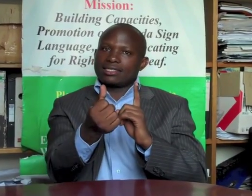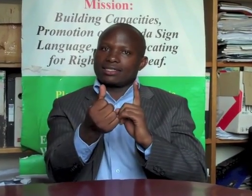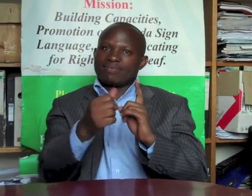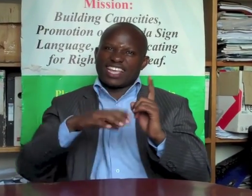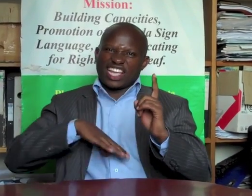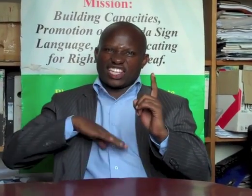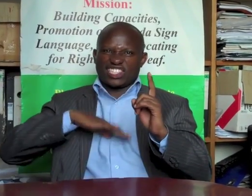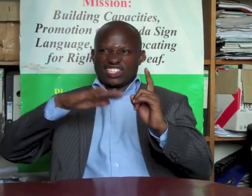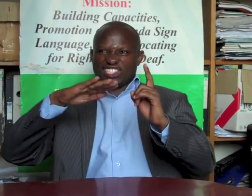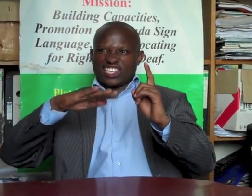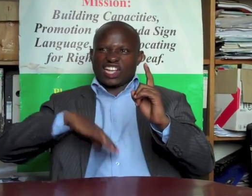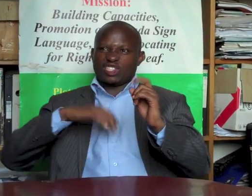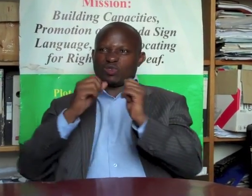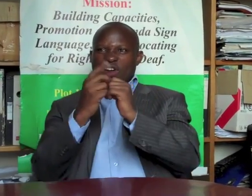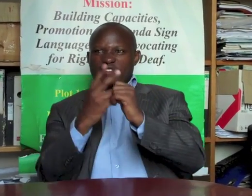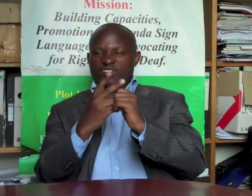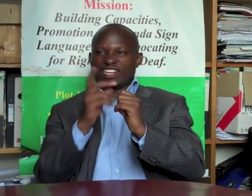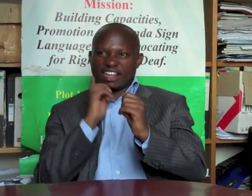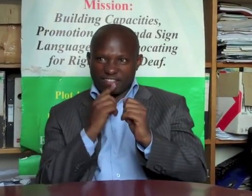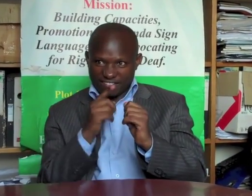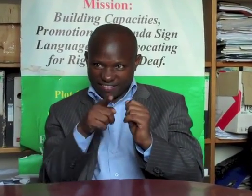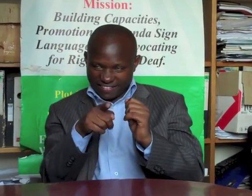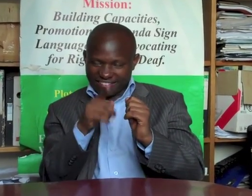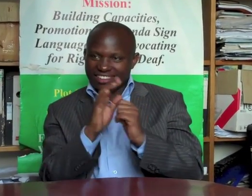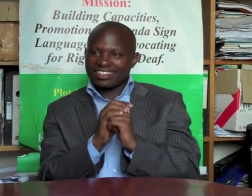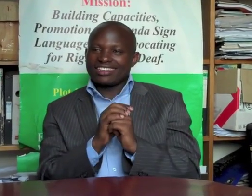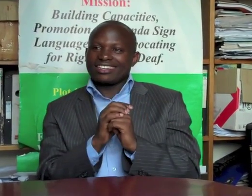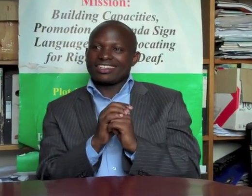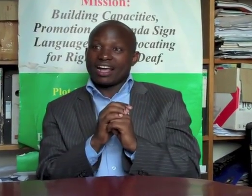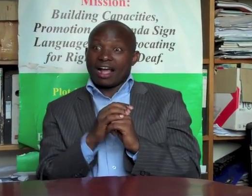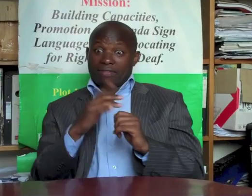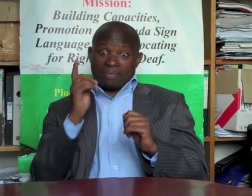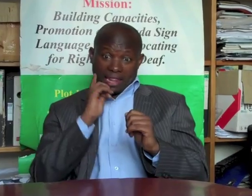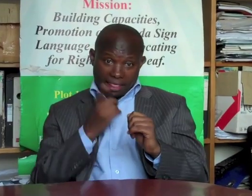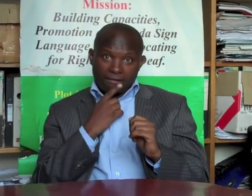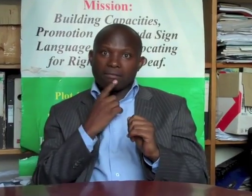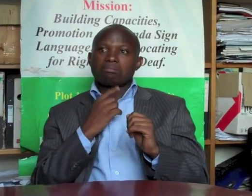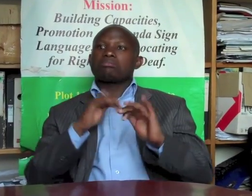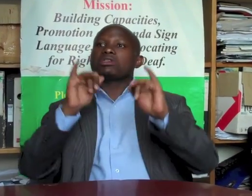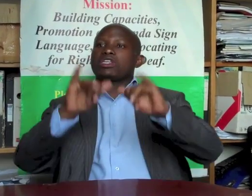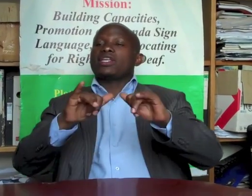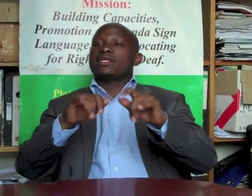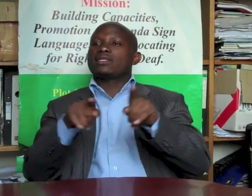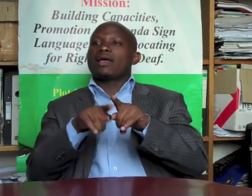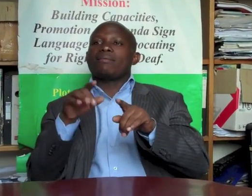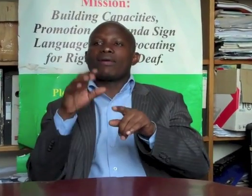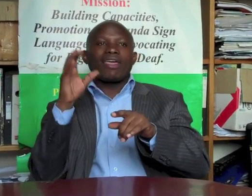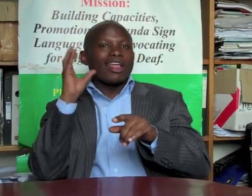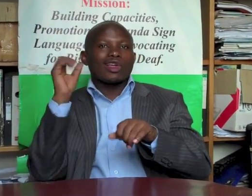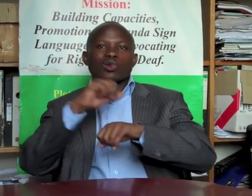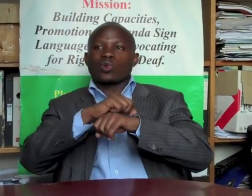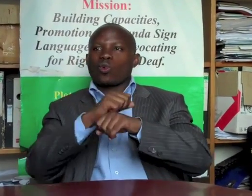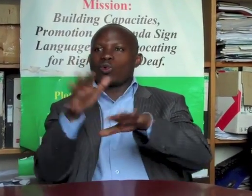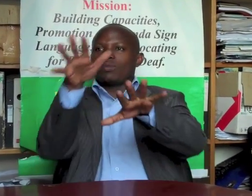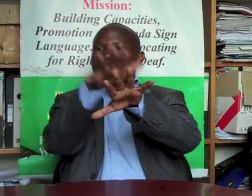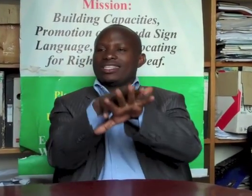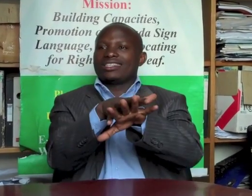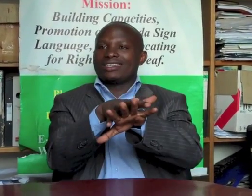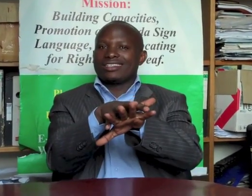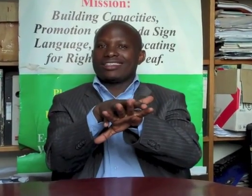primary 6 when I was 12 years. When I became deaf, I stayed in the